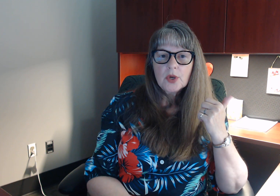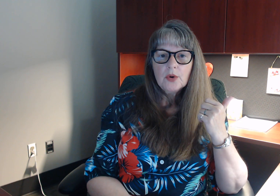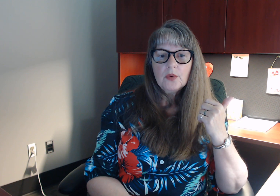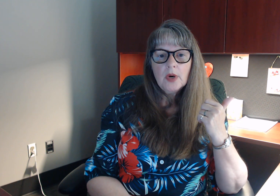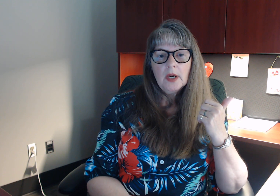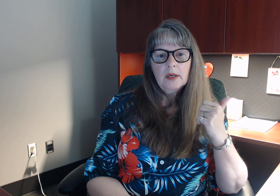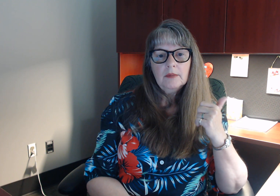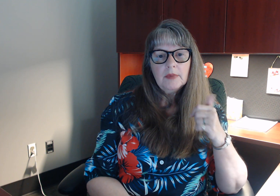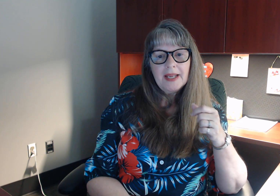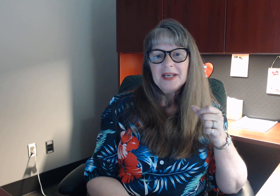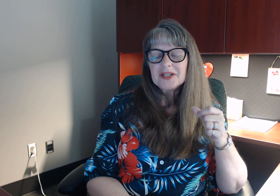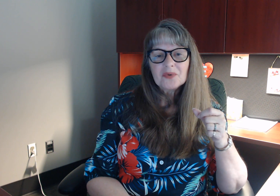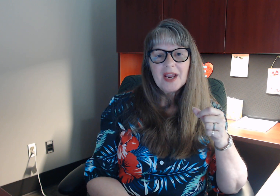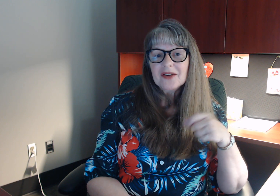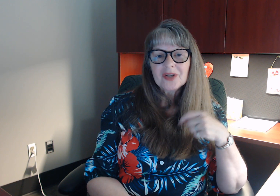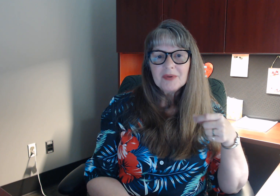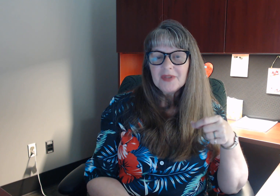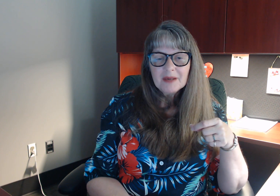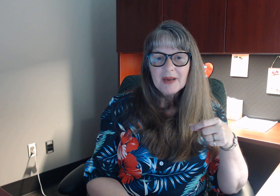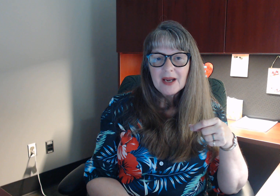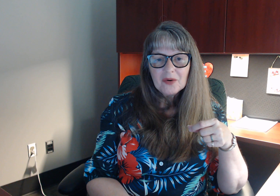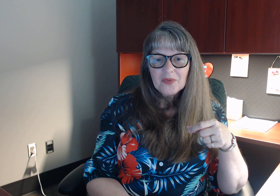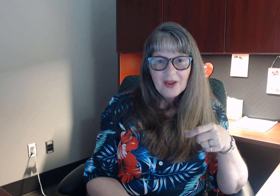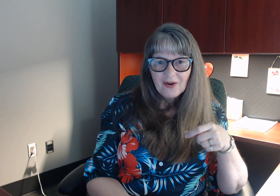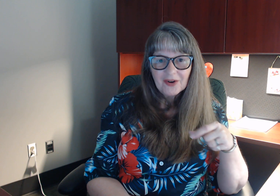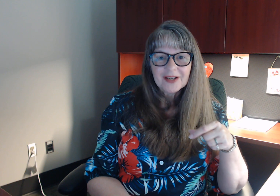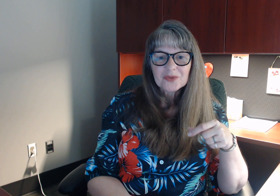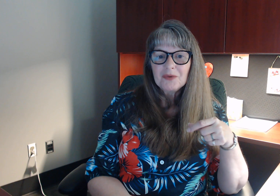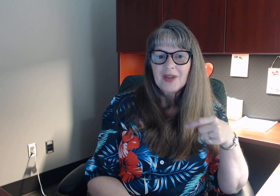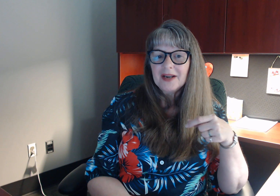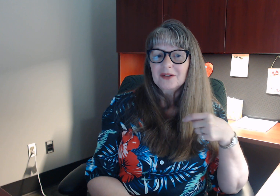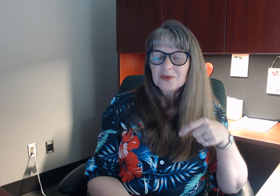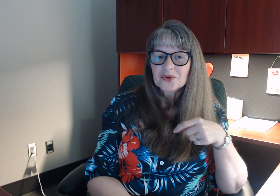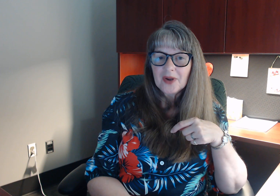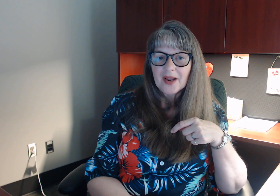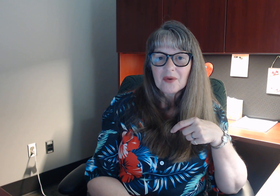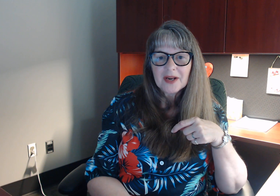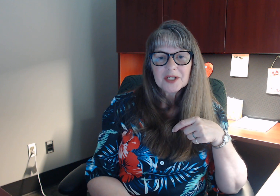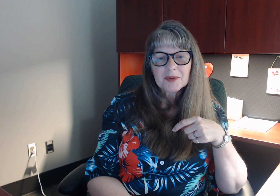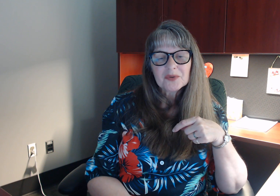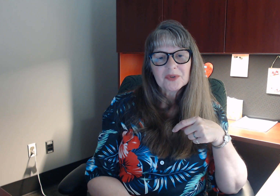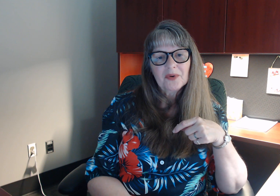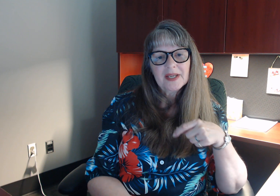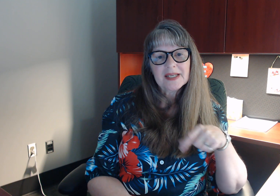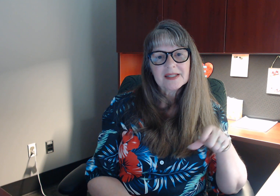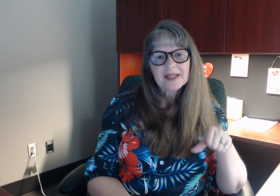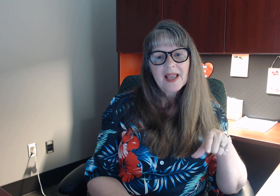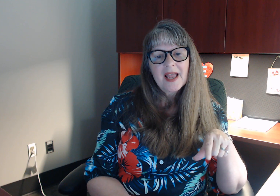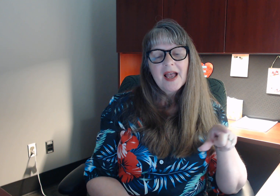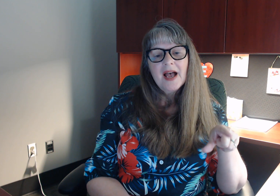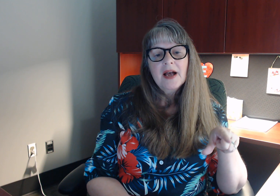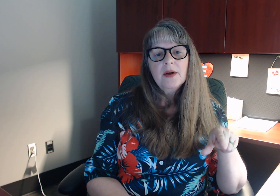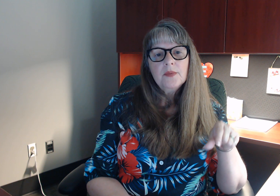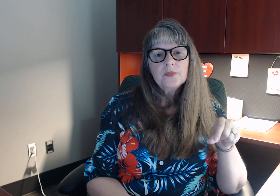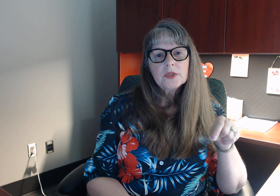So, and it's okay to stop and think about how old they are because we kind of lose track, right? Especially with the grandkids.